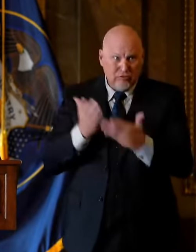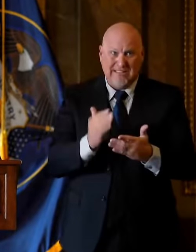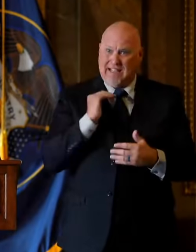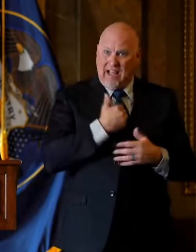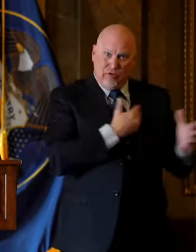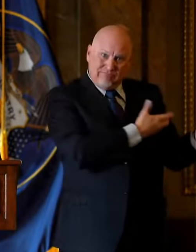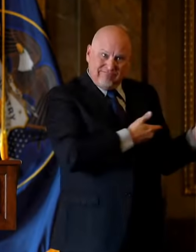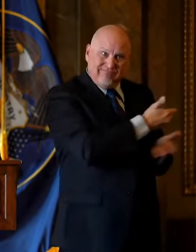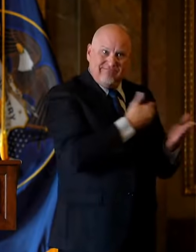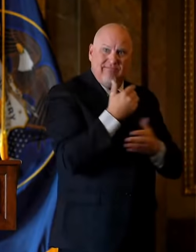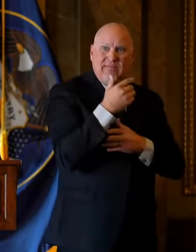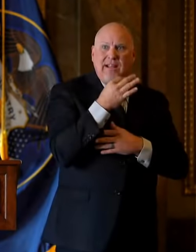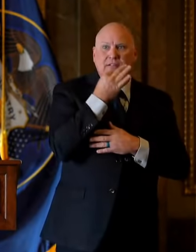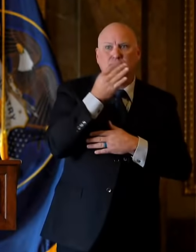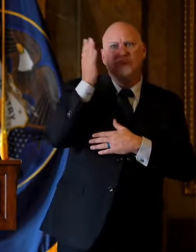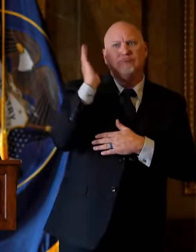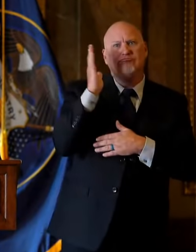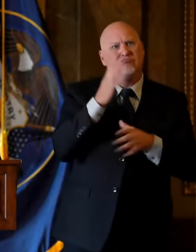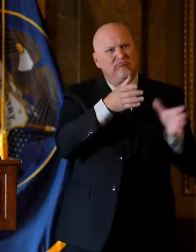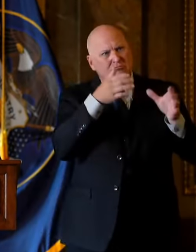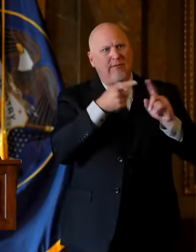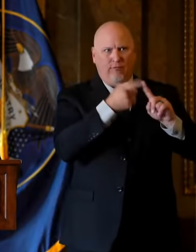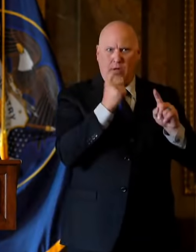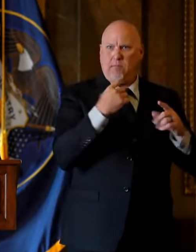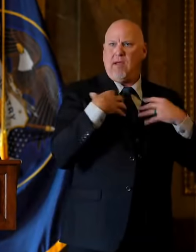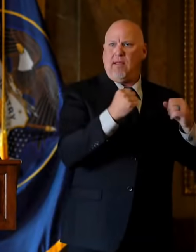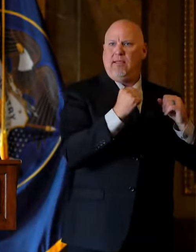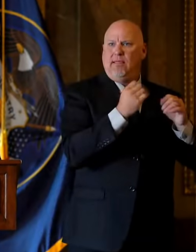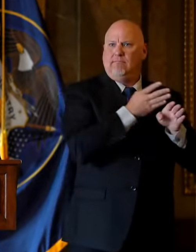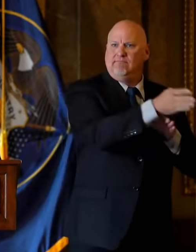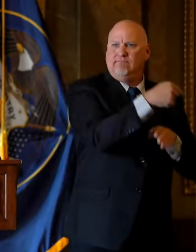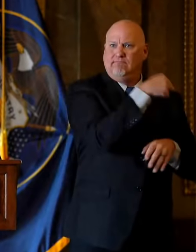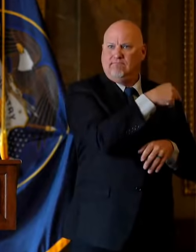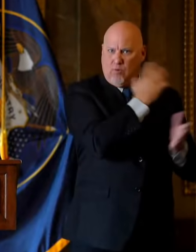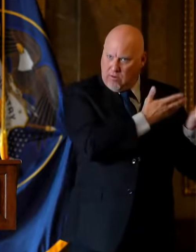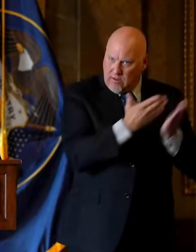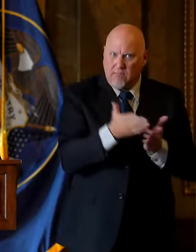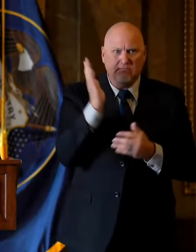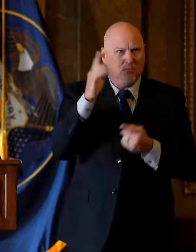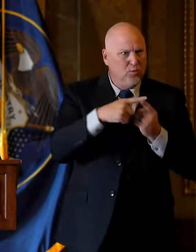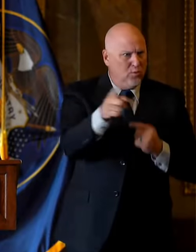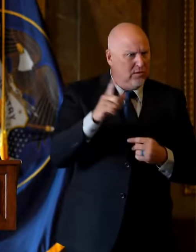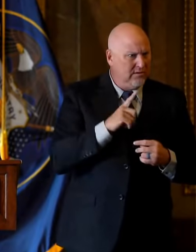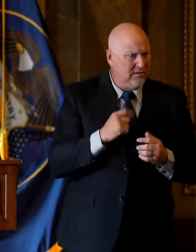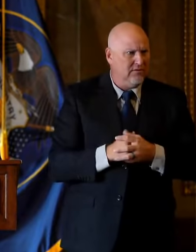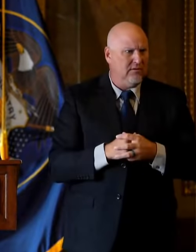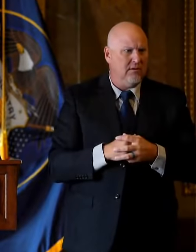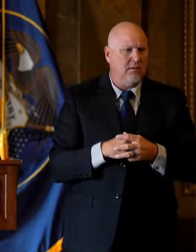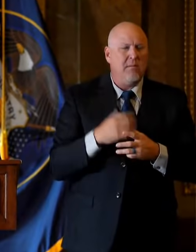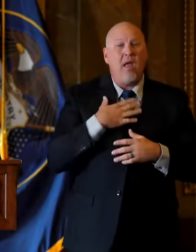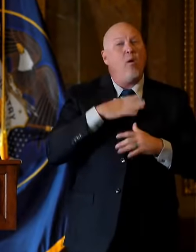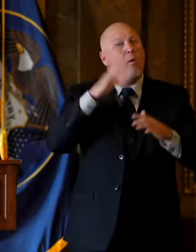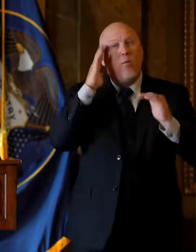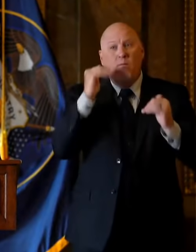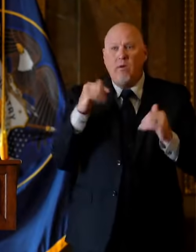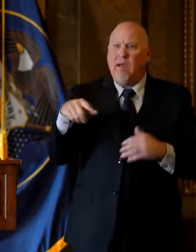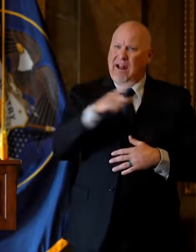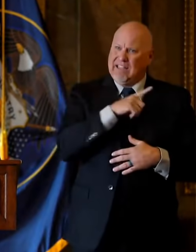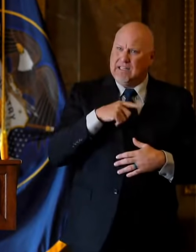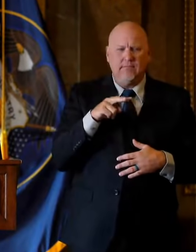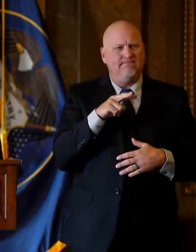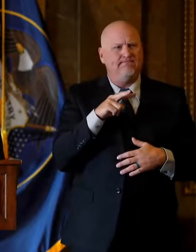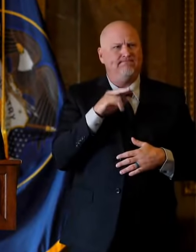then our hope is that we will be able to find some consensus on further